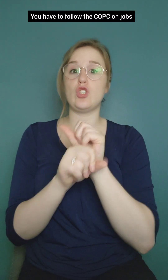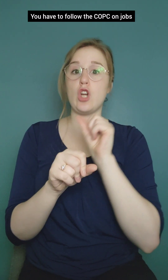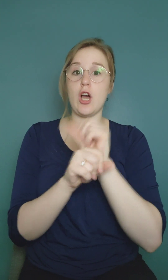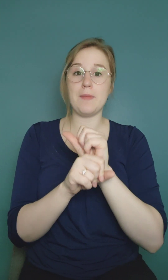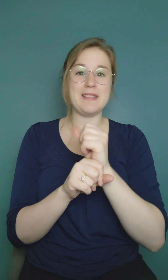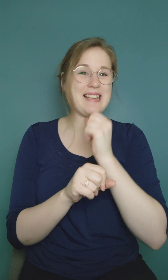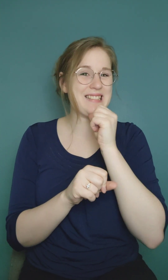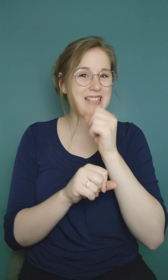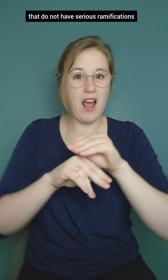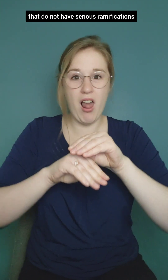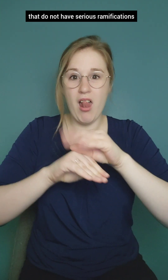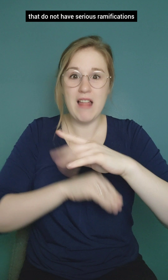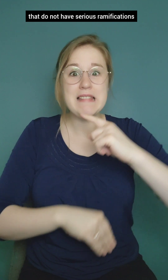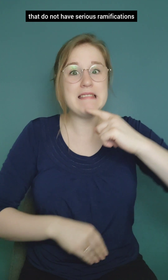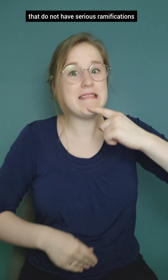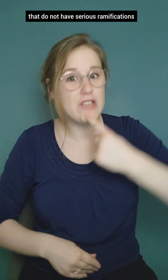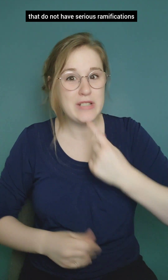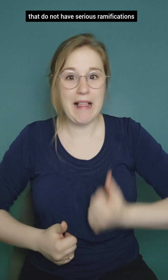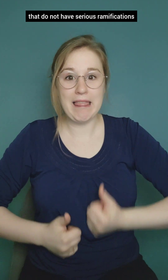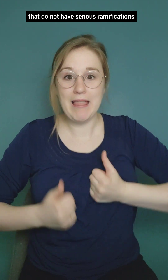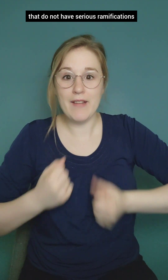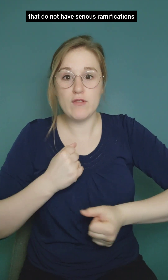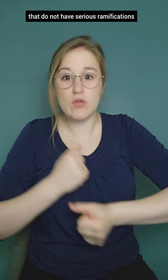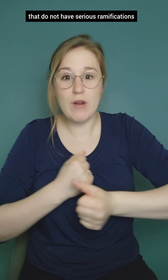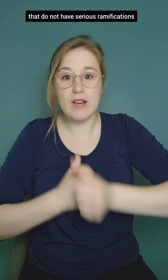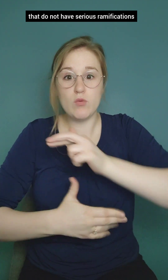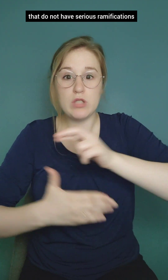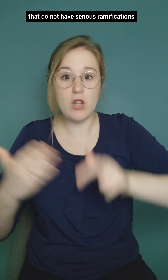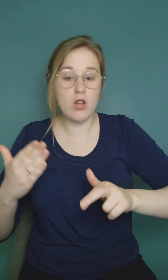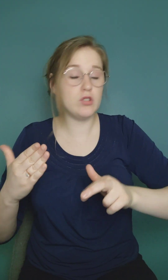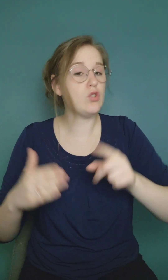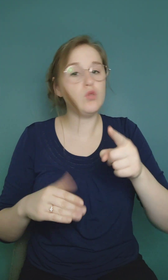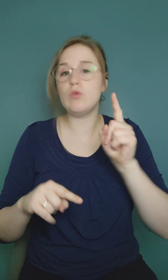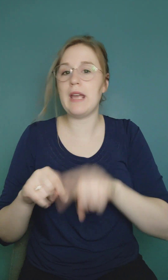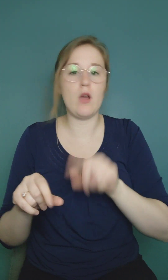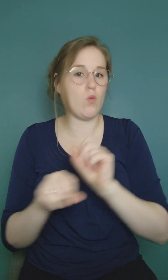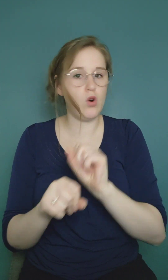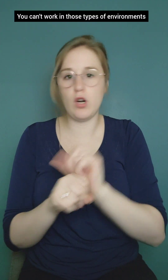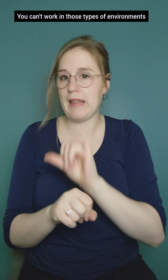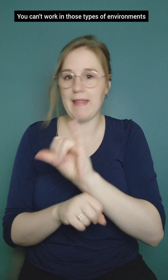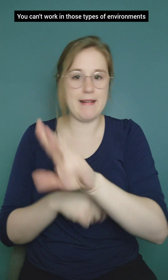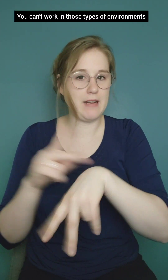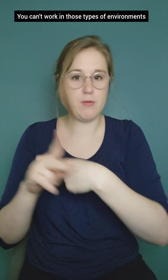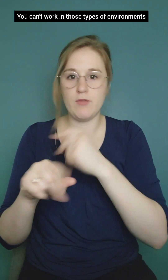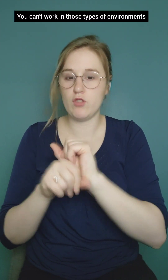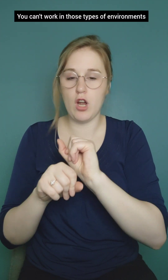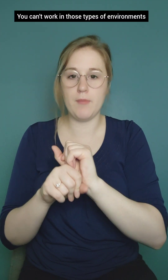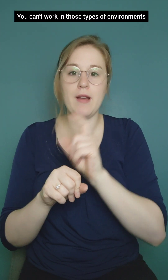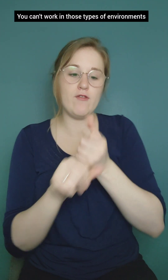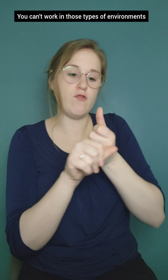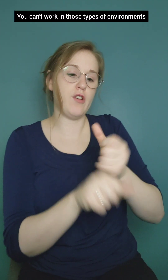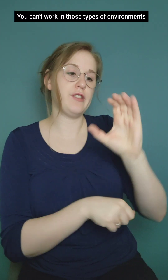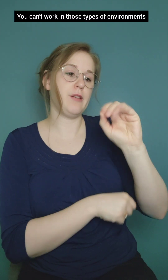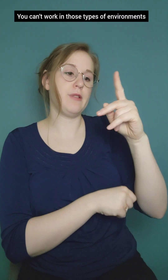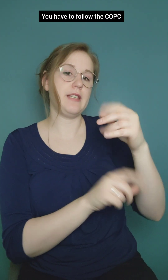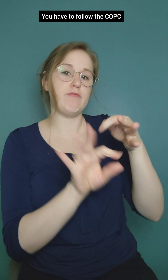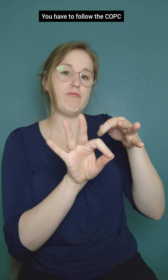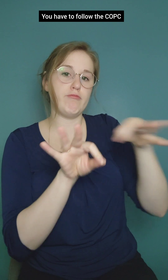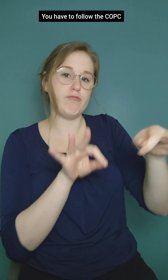on jobs that do not have serious ramifications. So you can't work in those types of environments. You have to